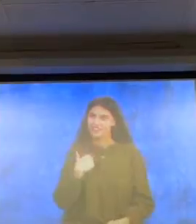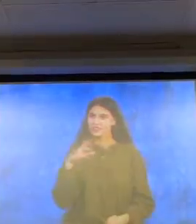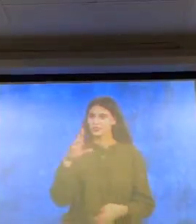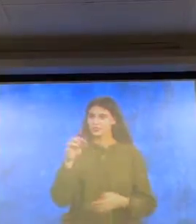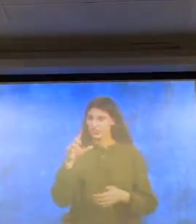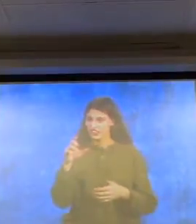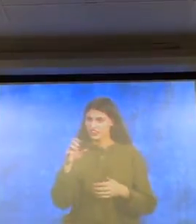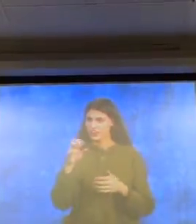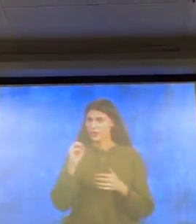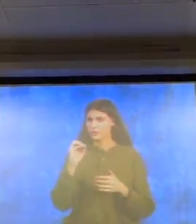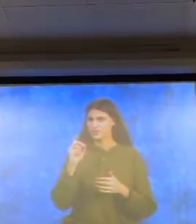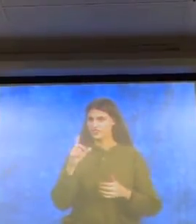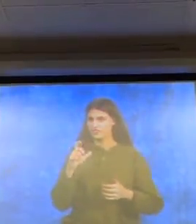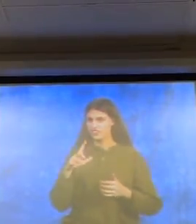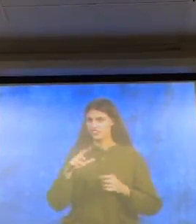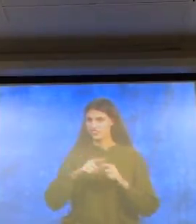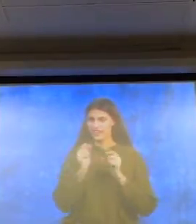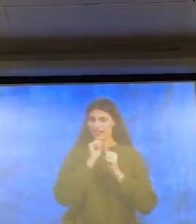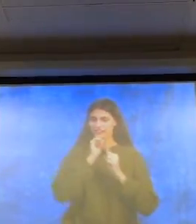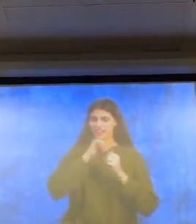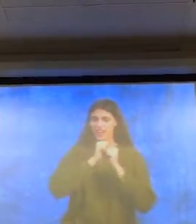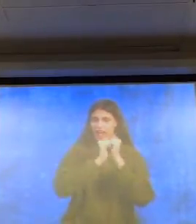I don't really have a role model,